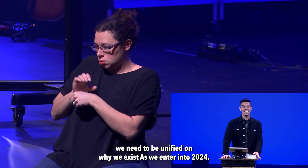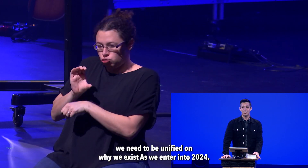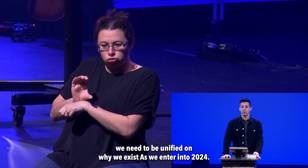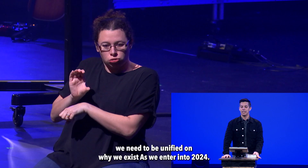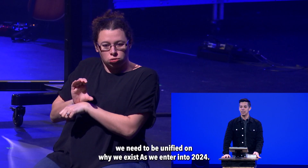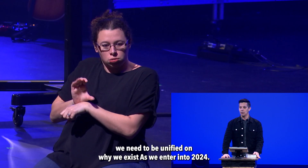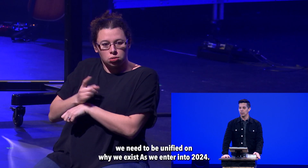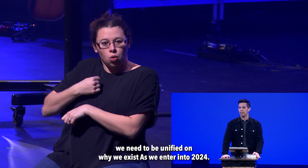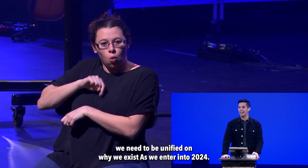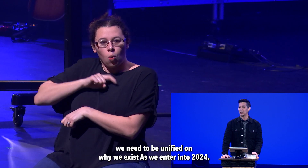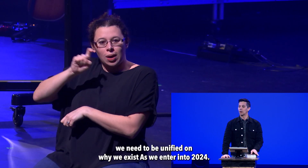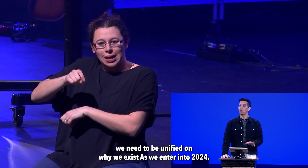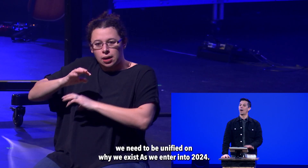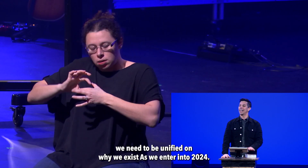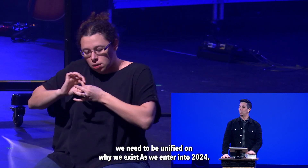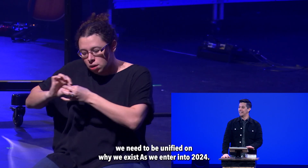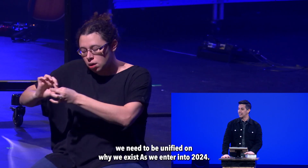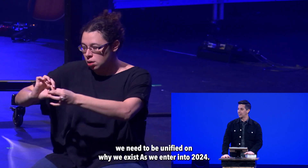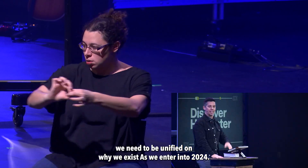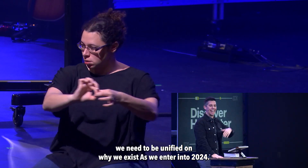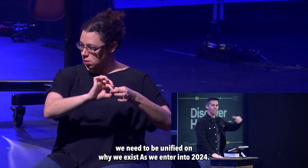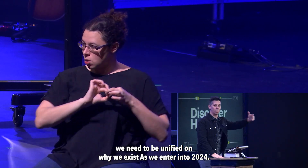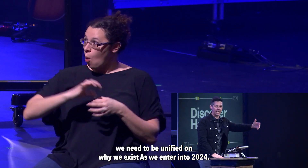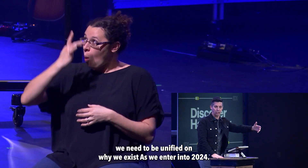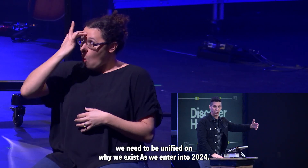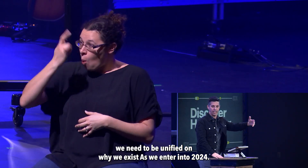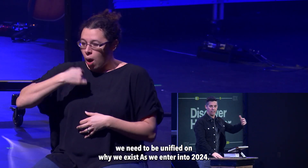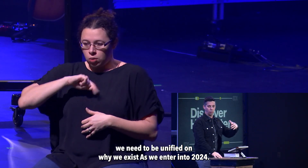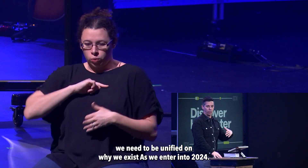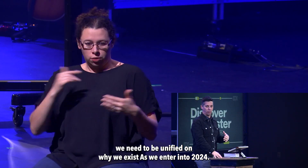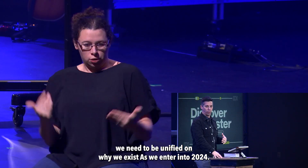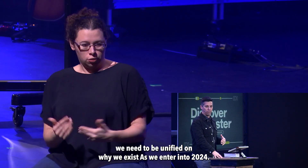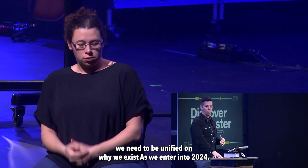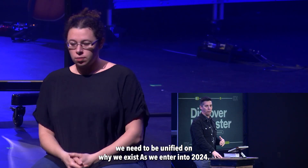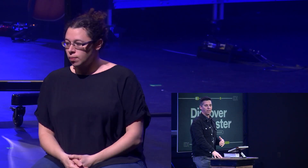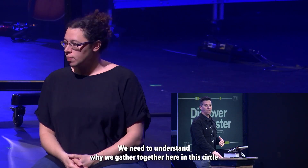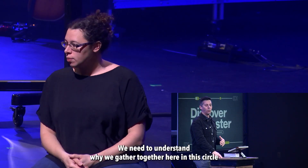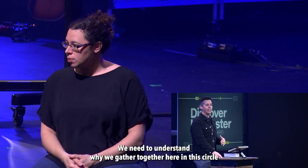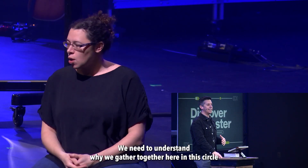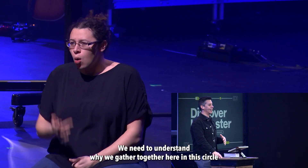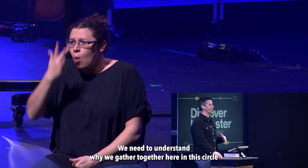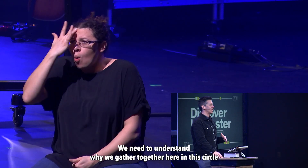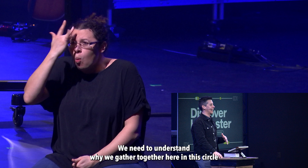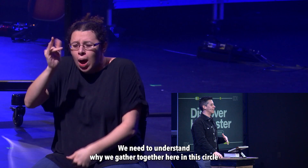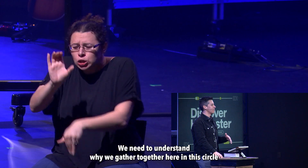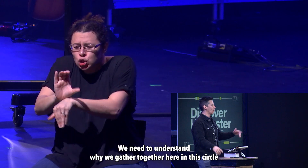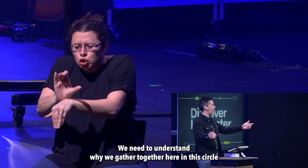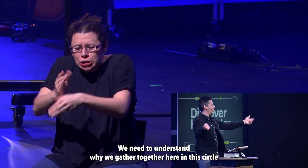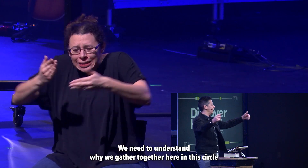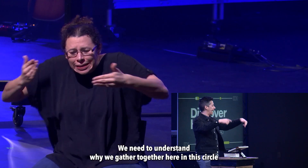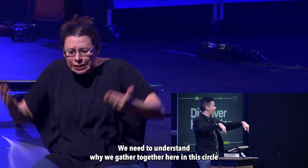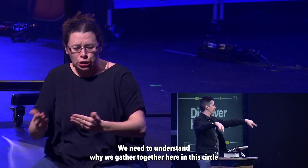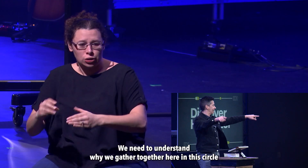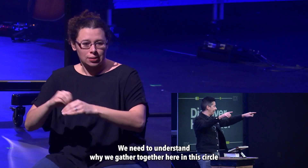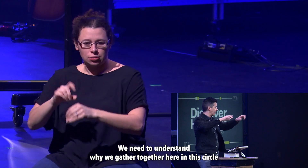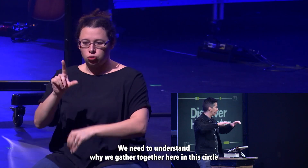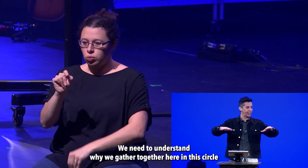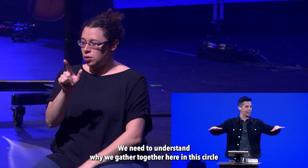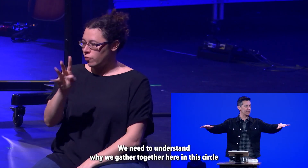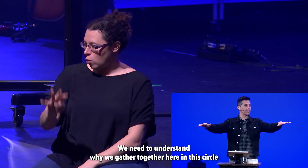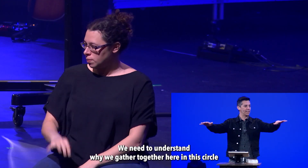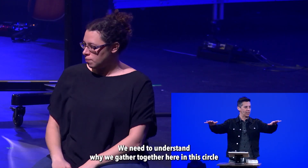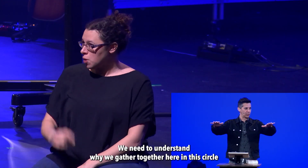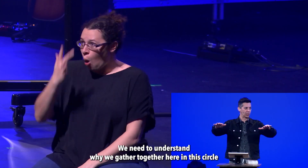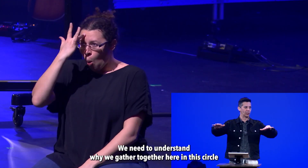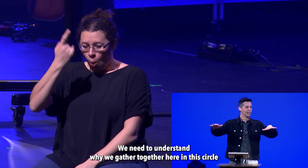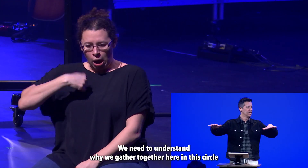we need to be unified on why we exist as we enter into 2024. We need to understand why we gather together